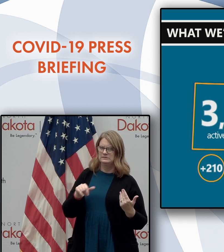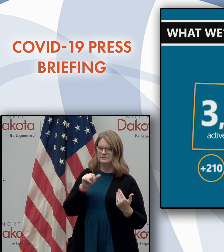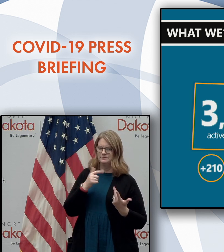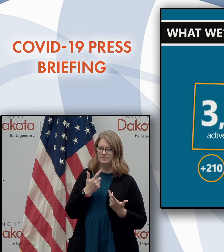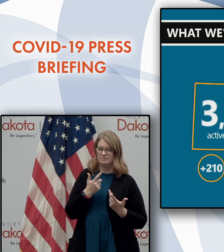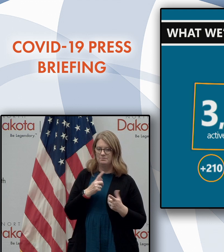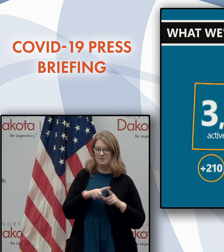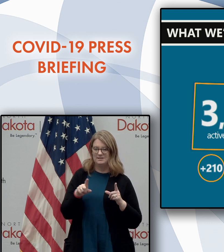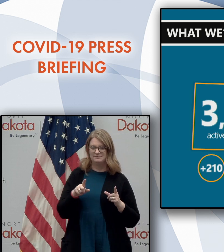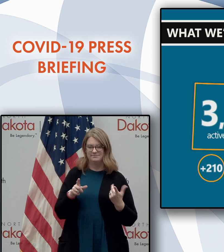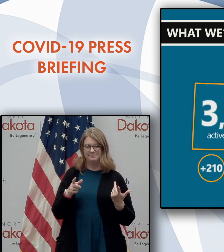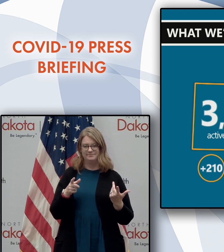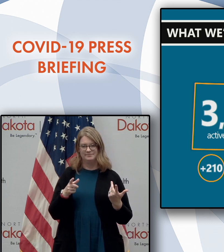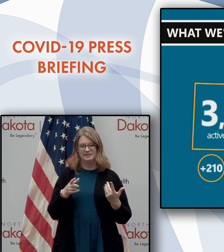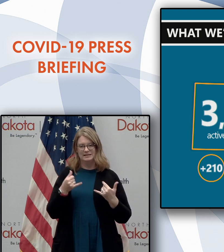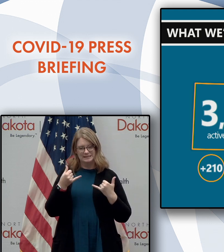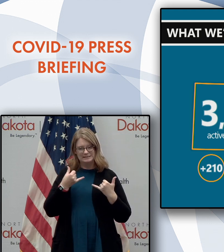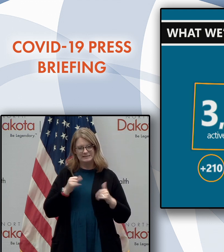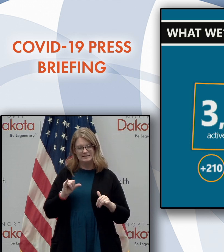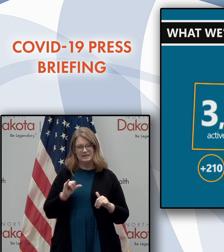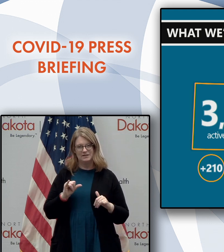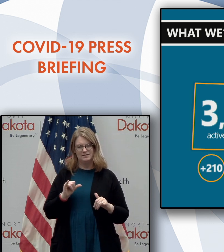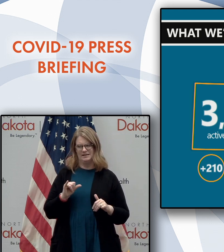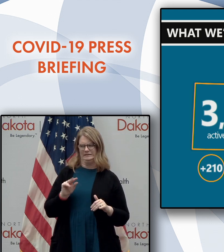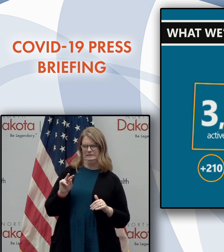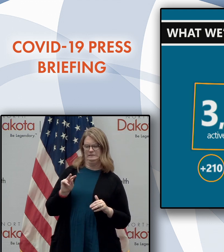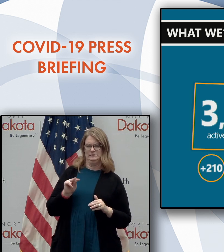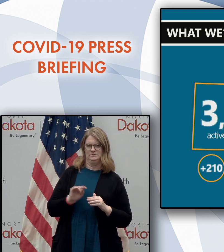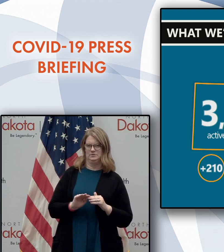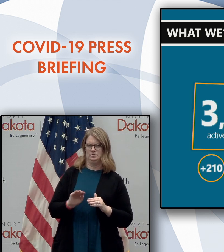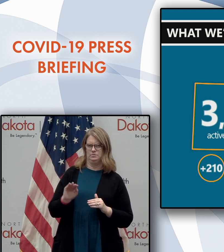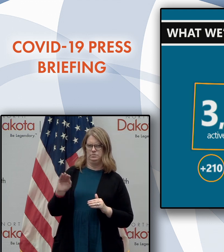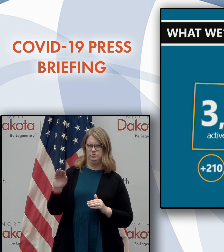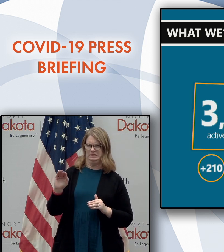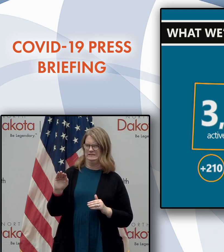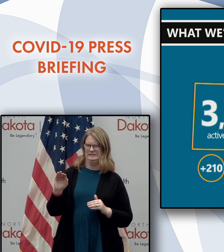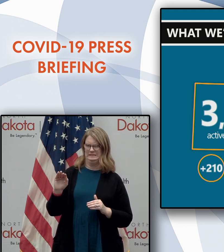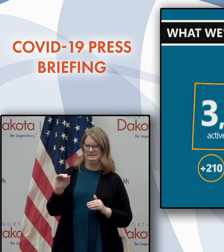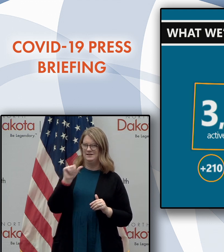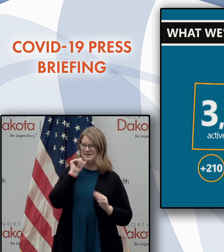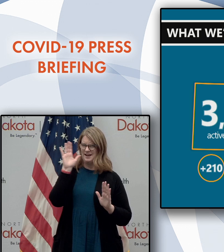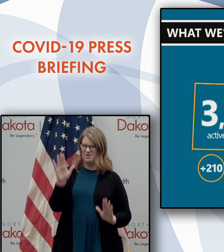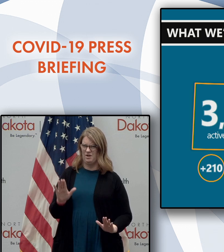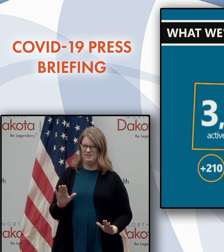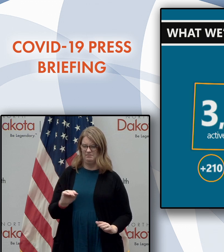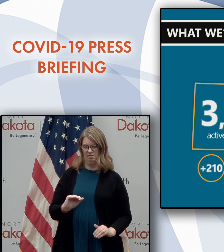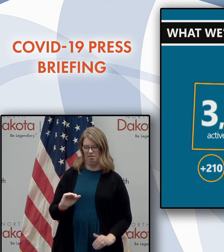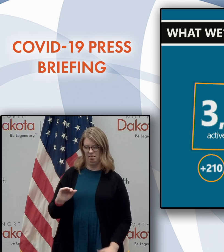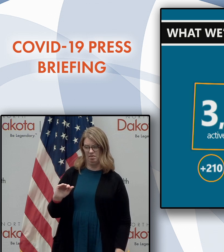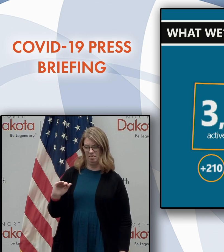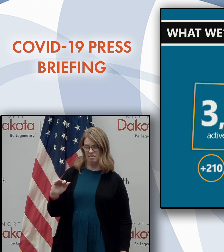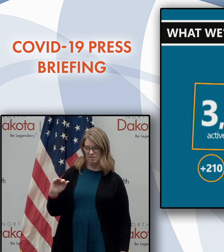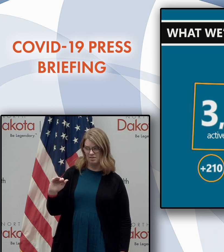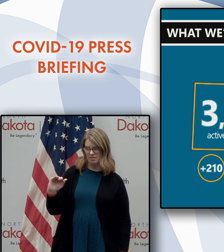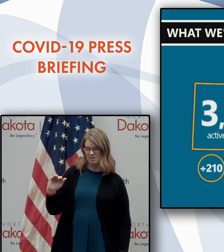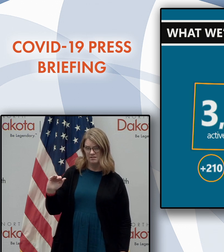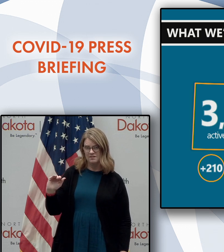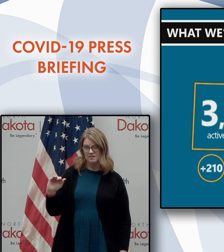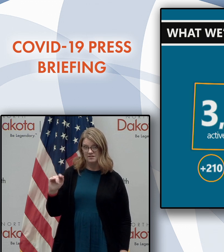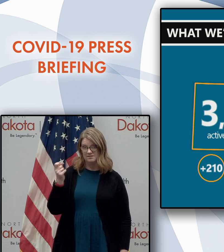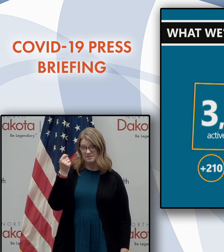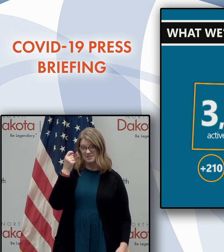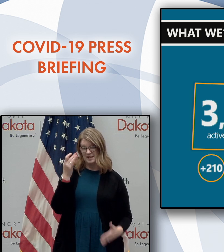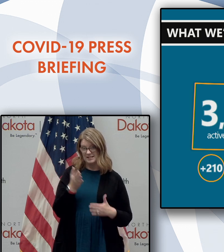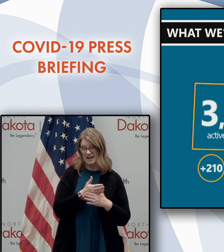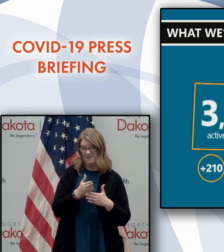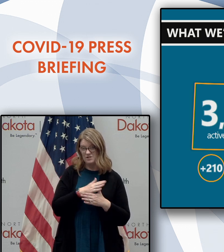school, but it is still troubling that it continues to go up. And again, we know that it's going up because this is an average across the